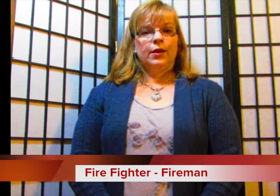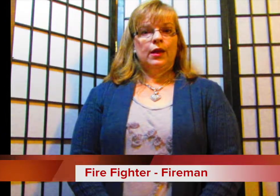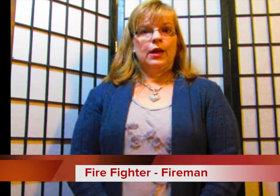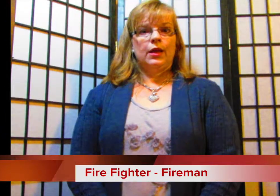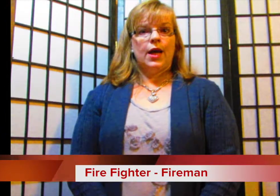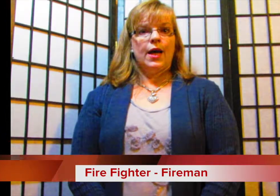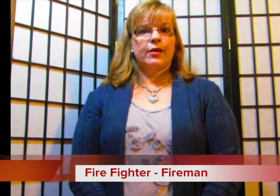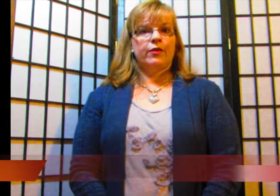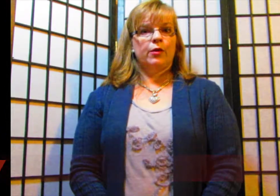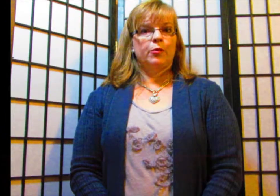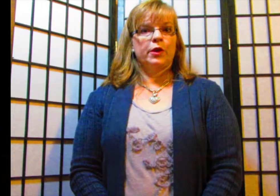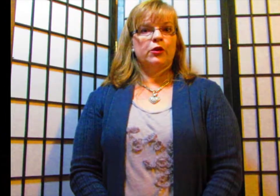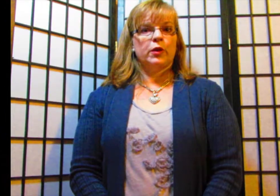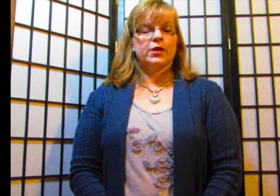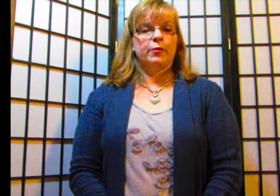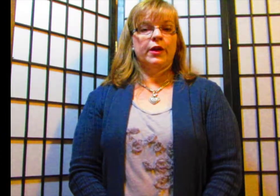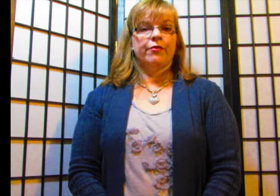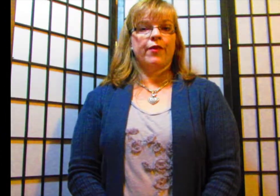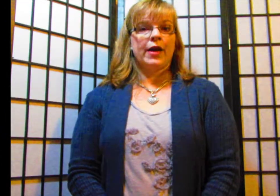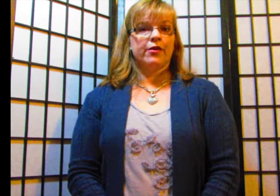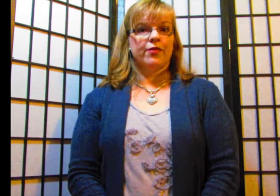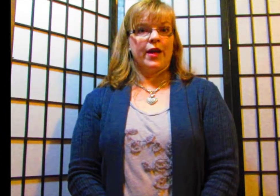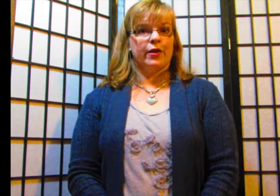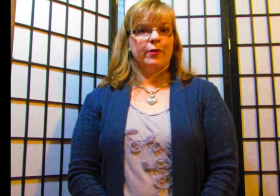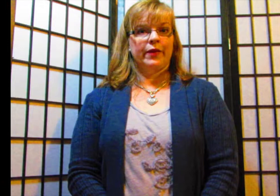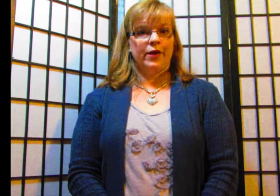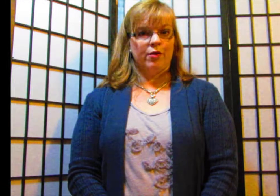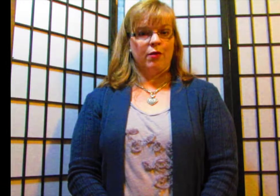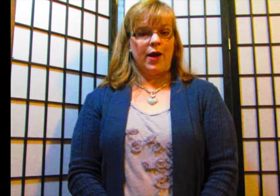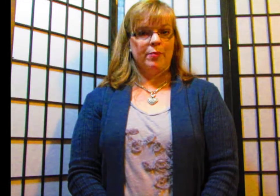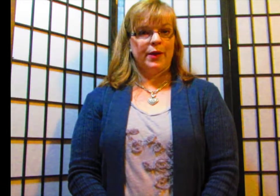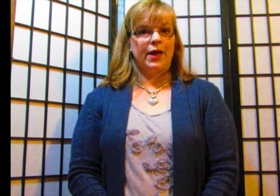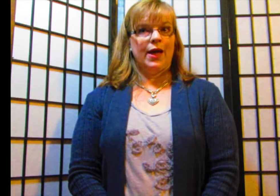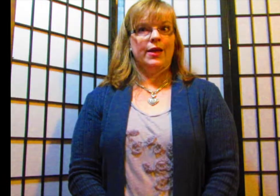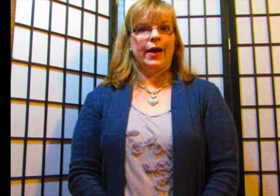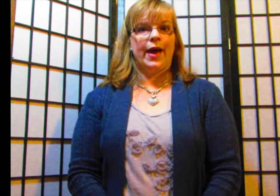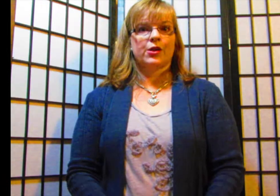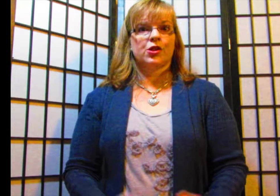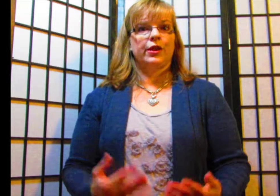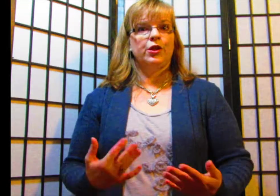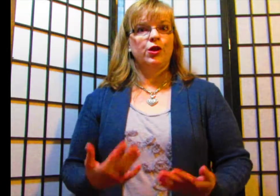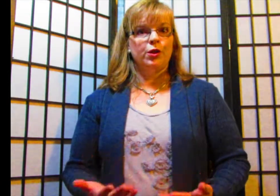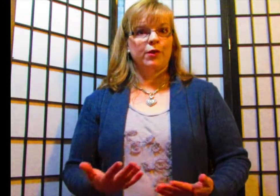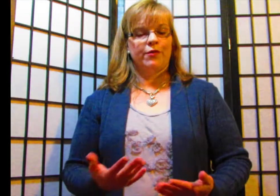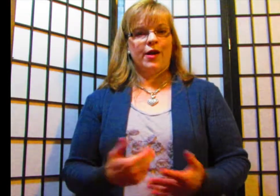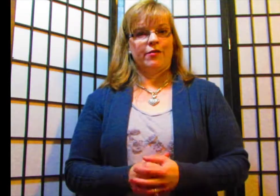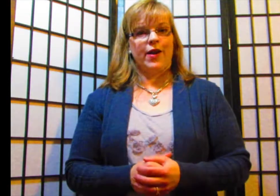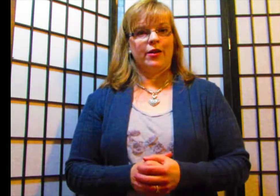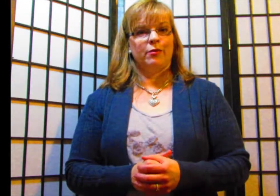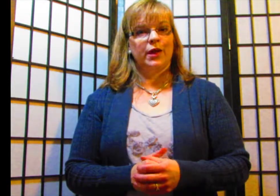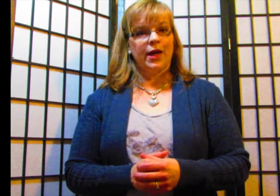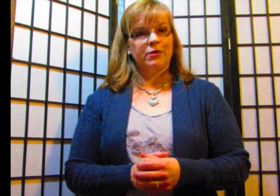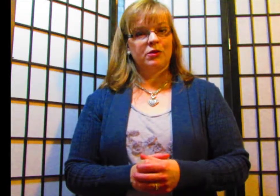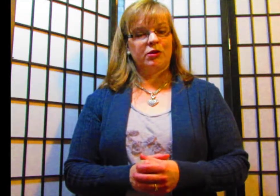A lot of little boys want to be a firefighter when they grow up, and I actually knew a firefighter when I was growing